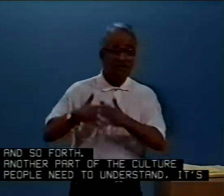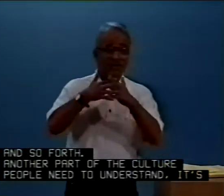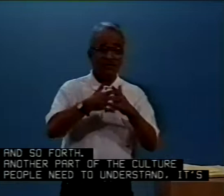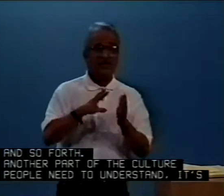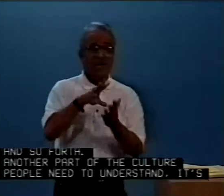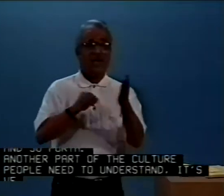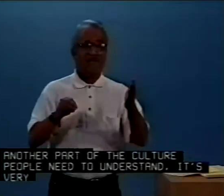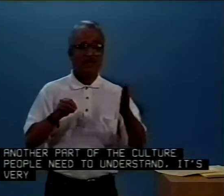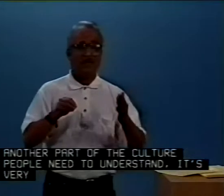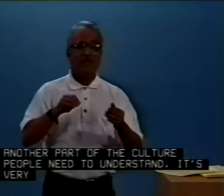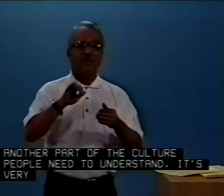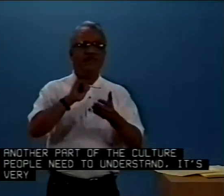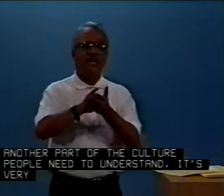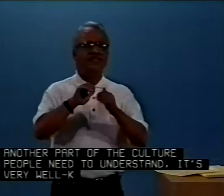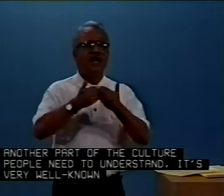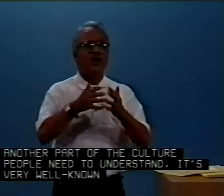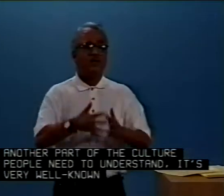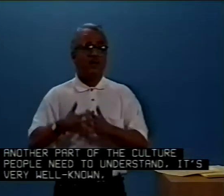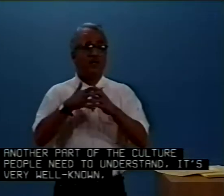You know, you may have heard that America